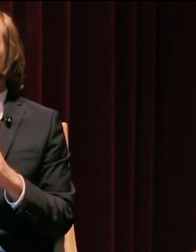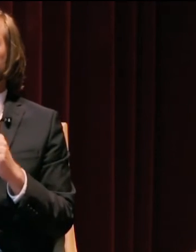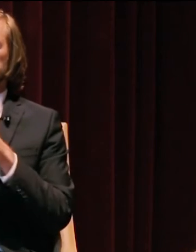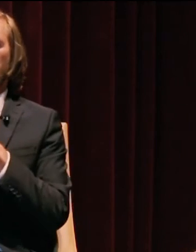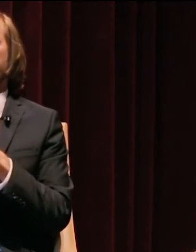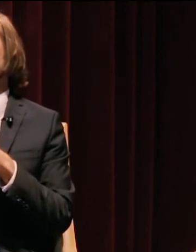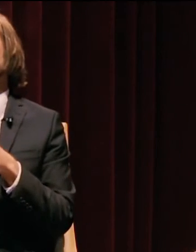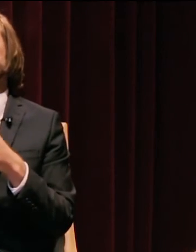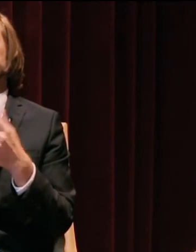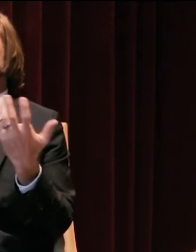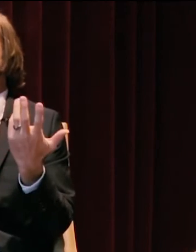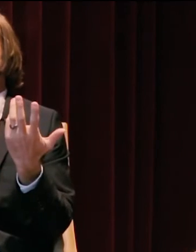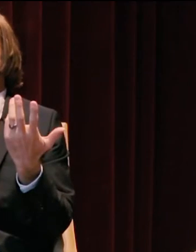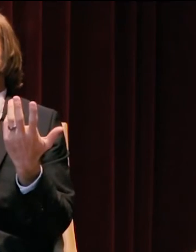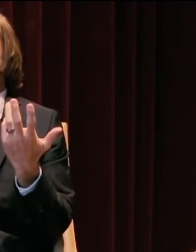of